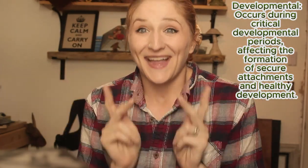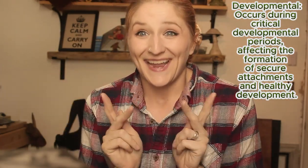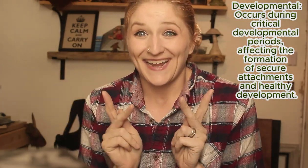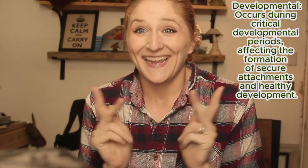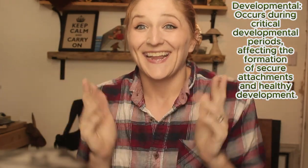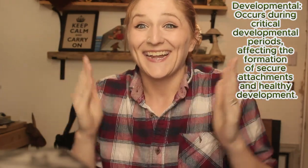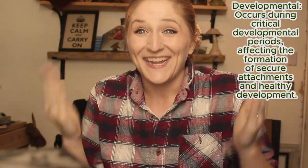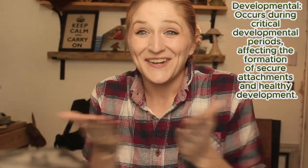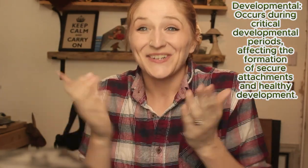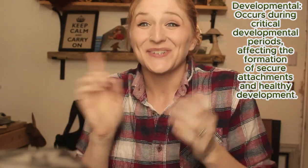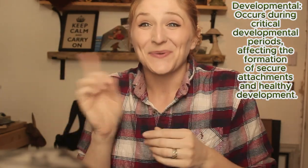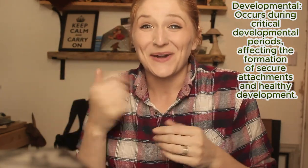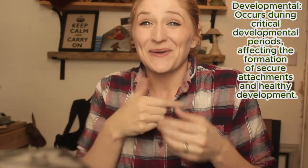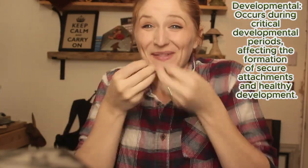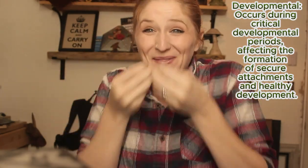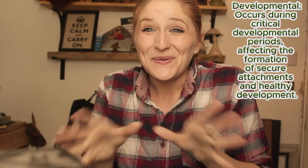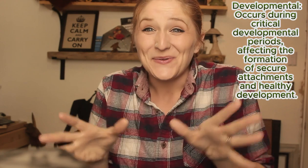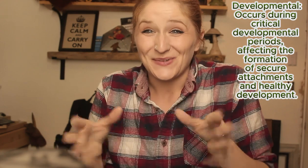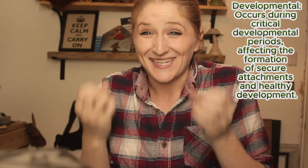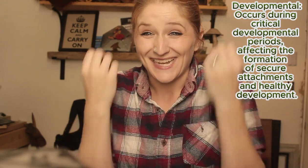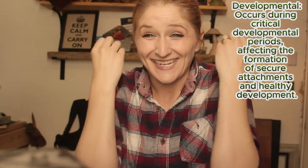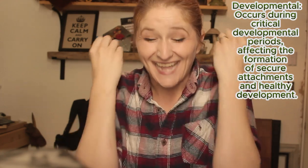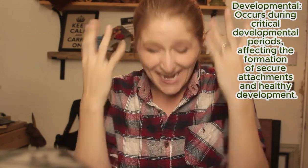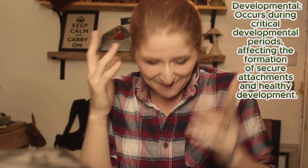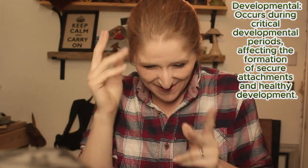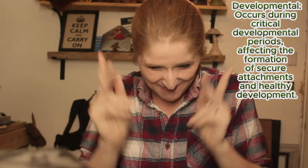Okay, and here's where we lose a lot of people.